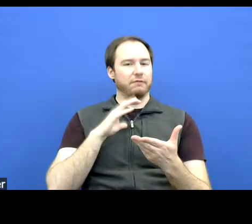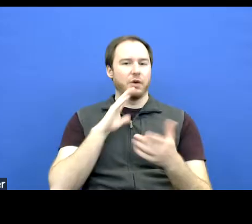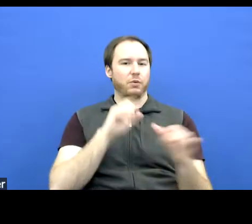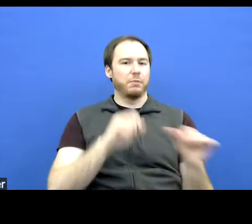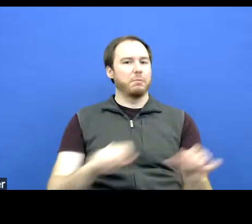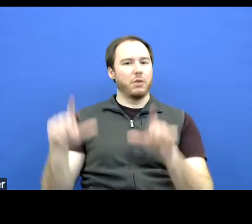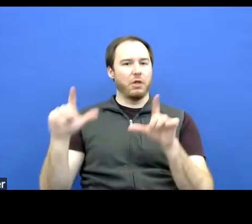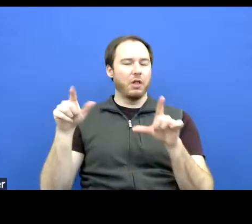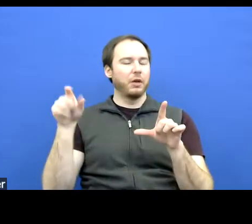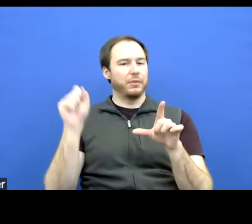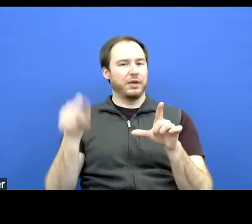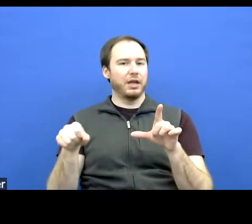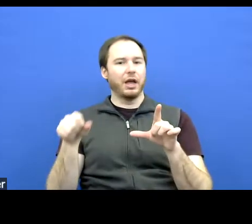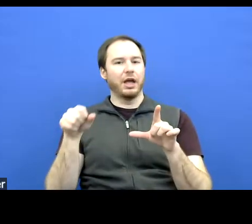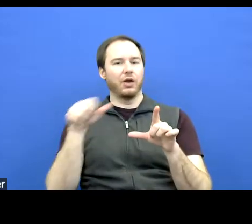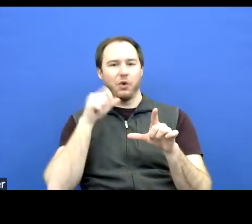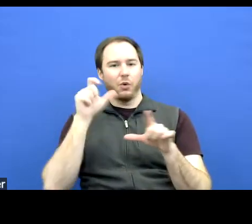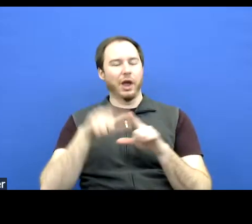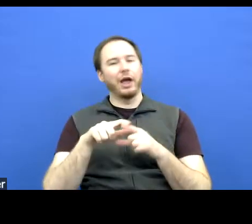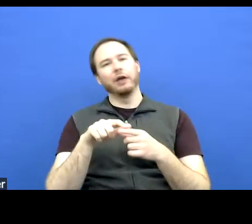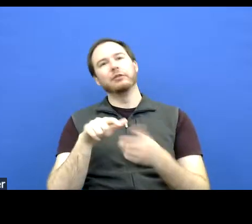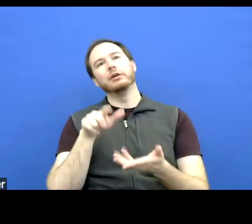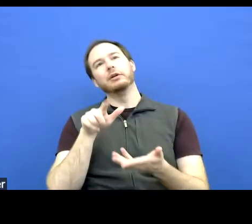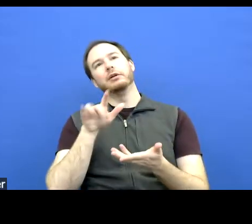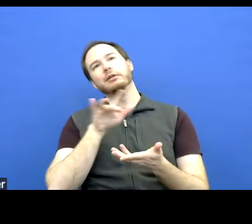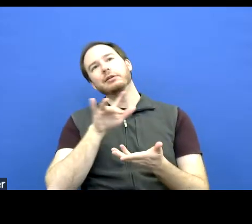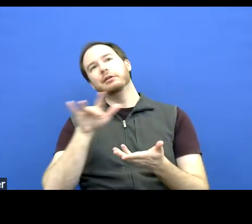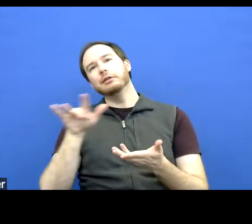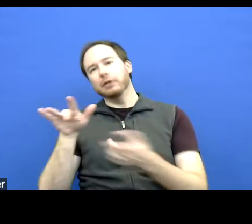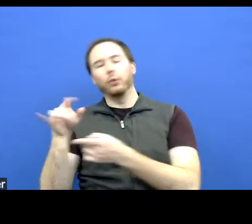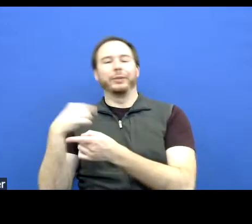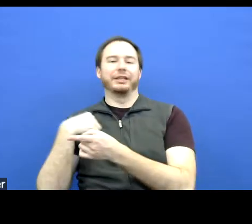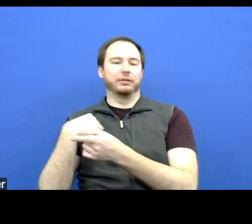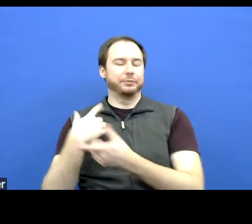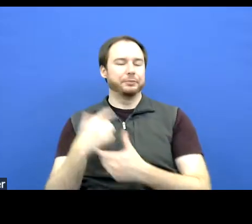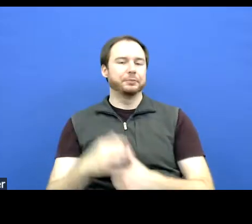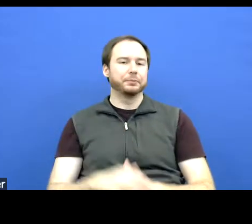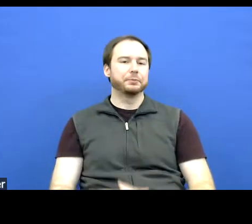don't have to sit through a bunch of video before they get to it. So,